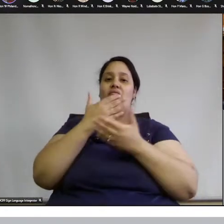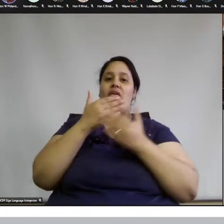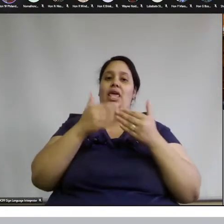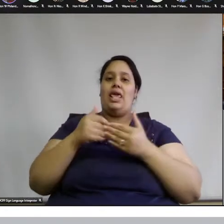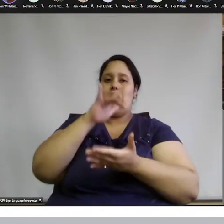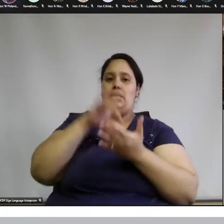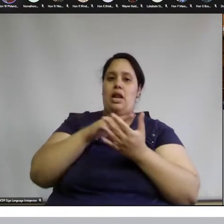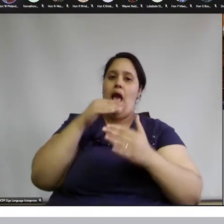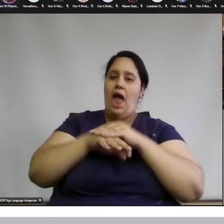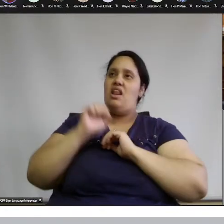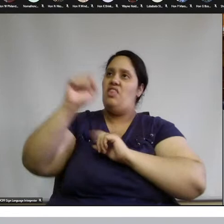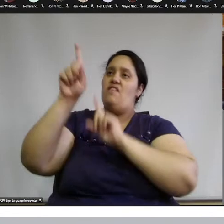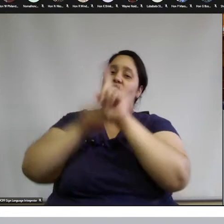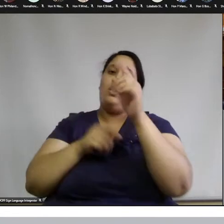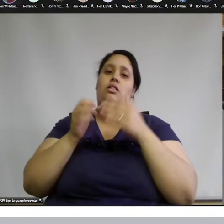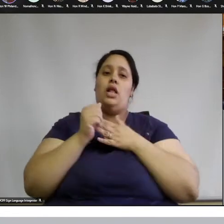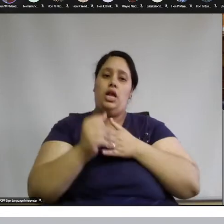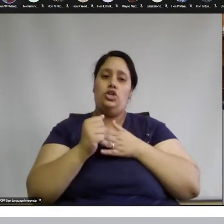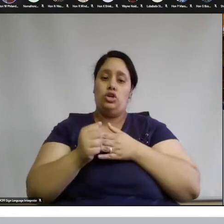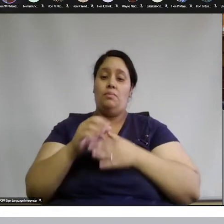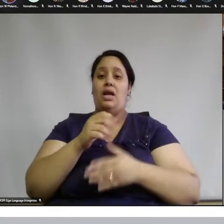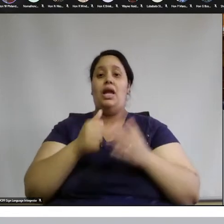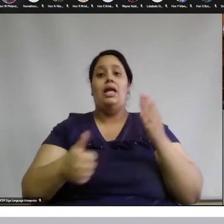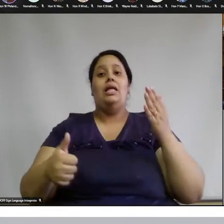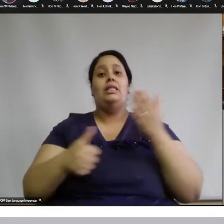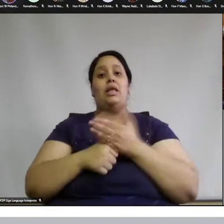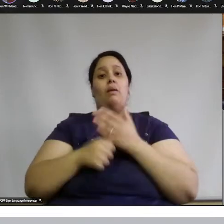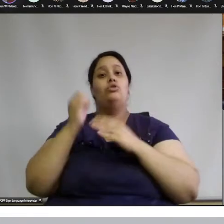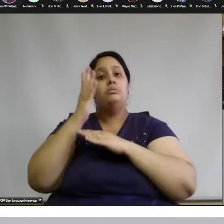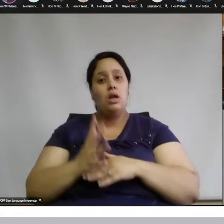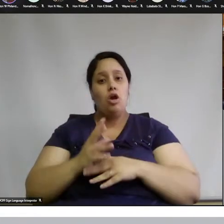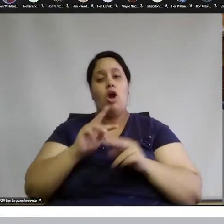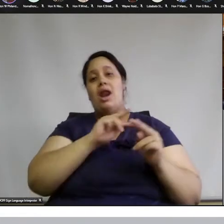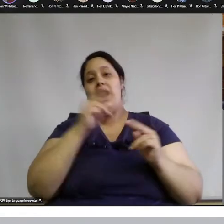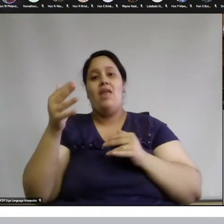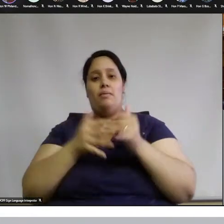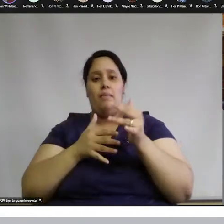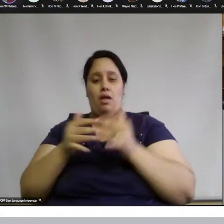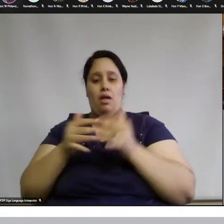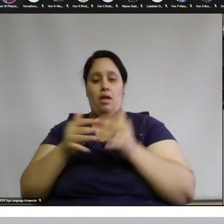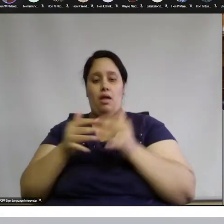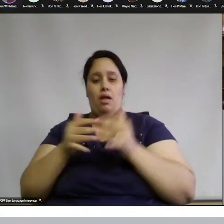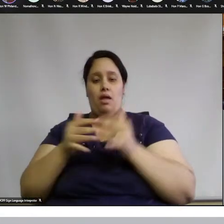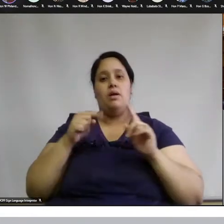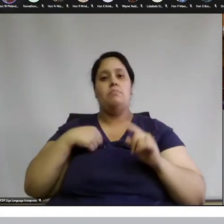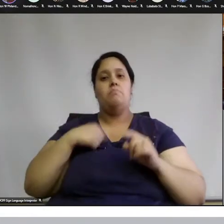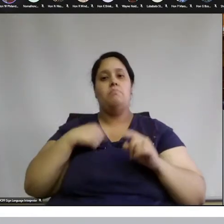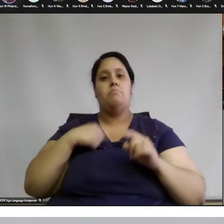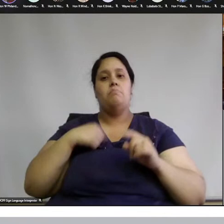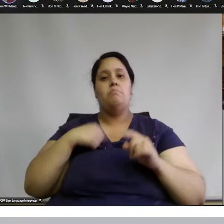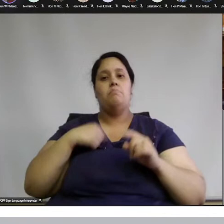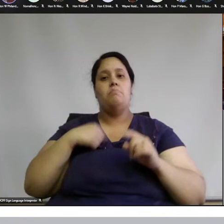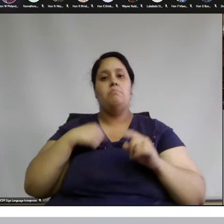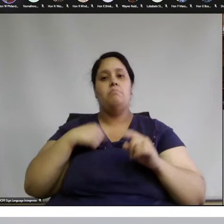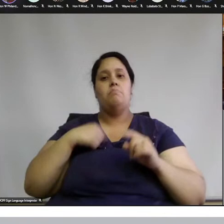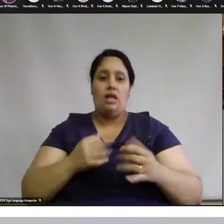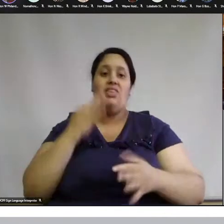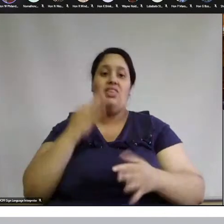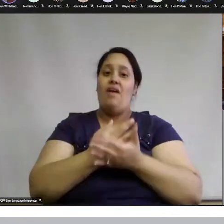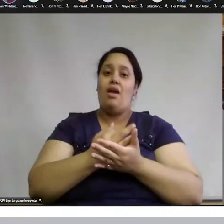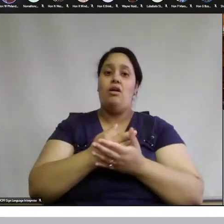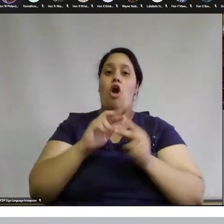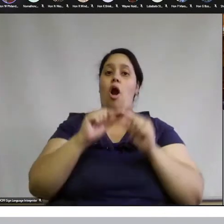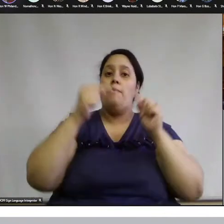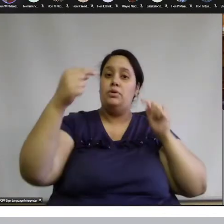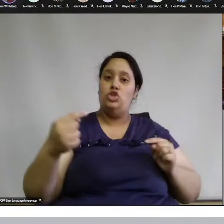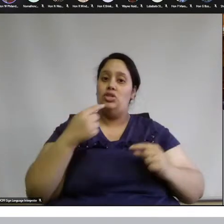their failed leadership. Deputy Speaker, on another matter which I would like to address today is the fact that the